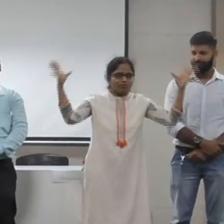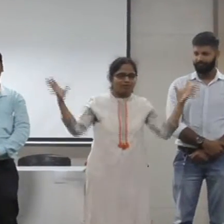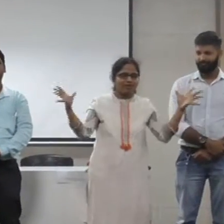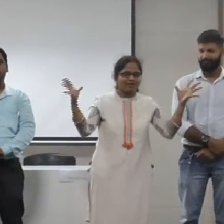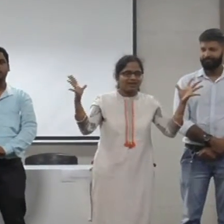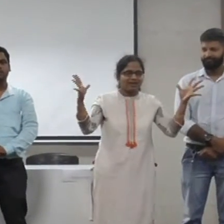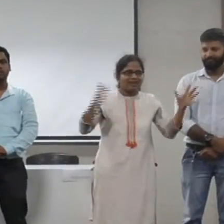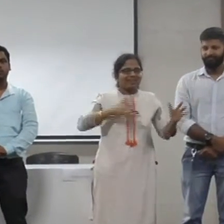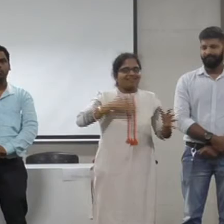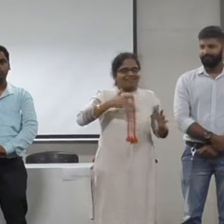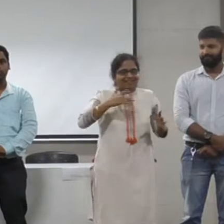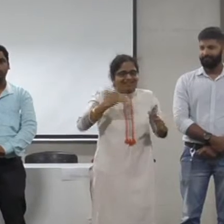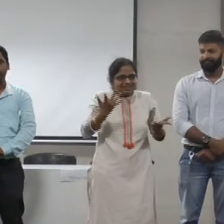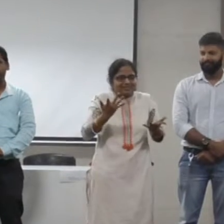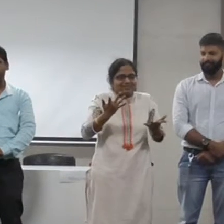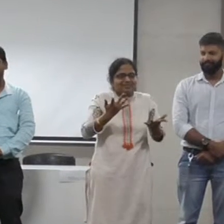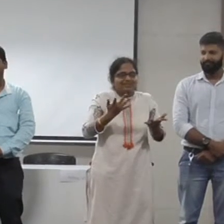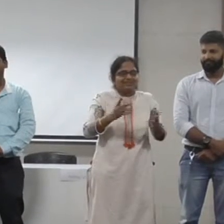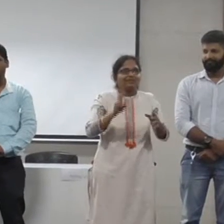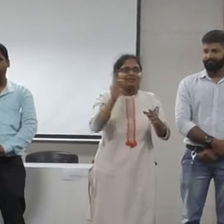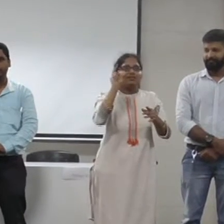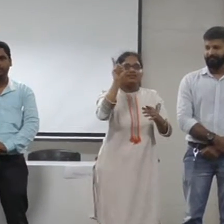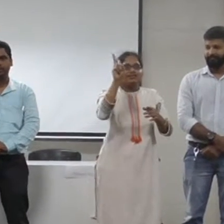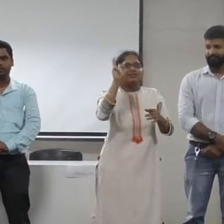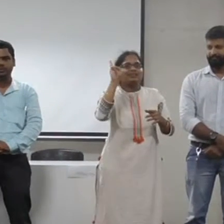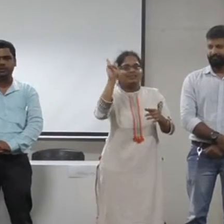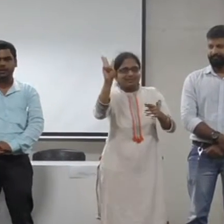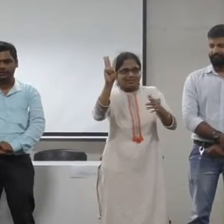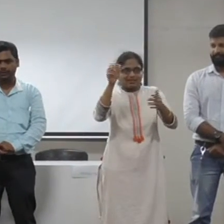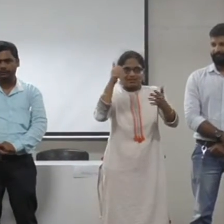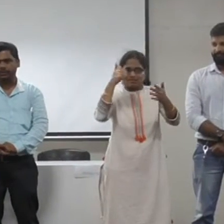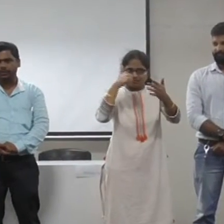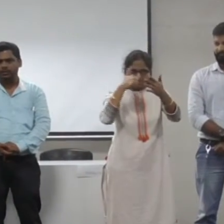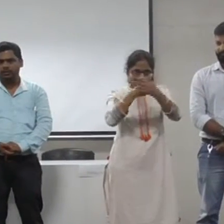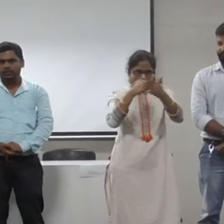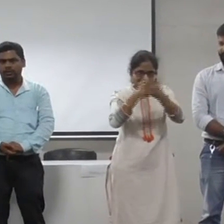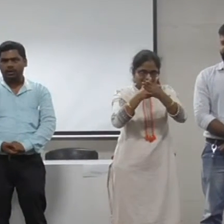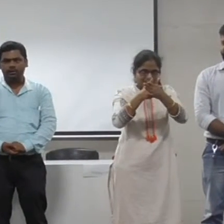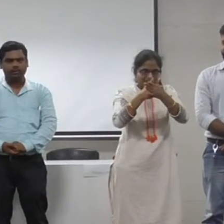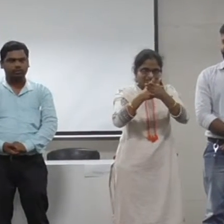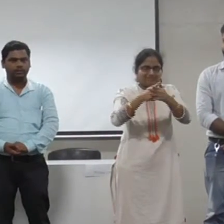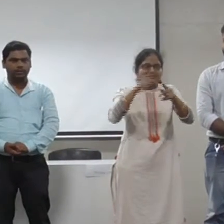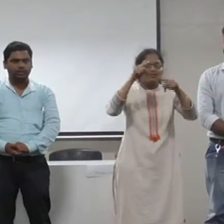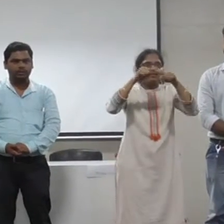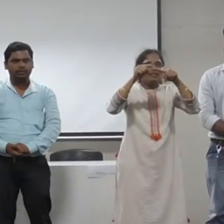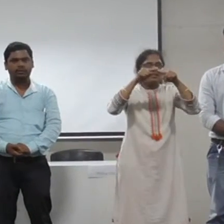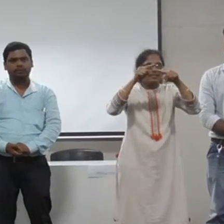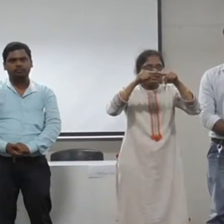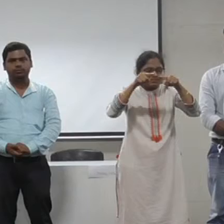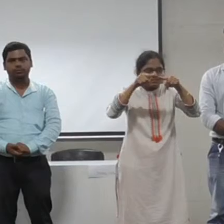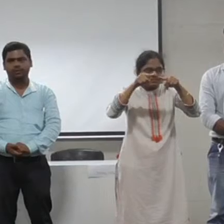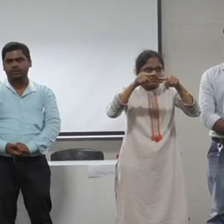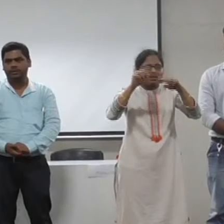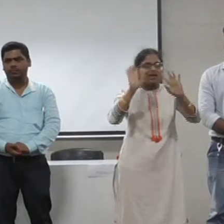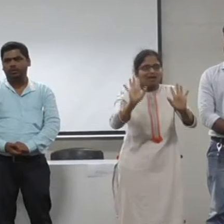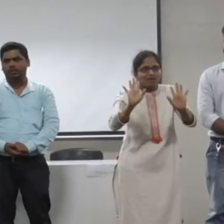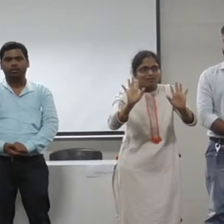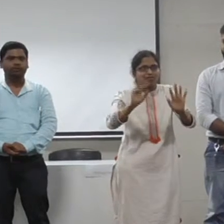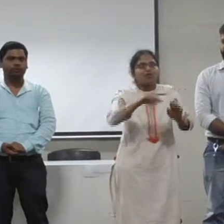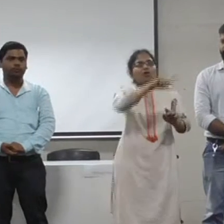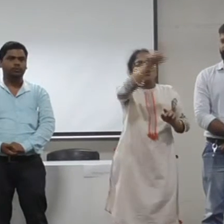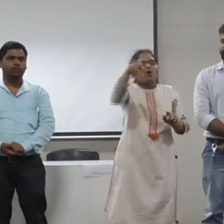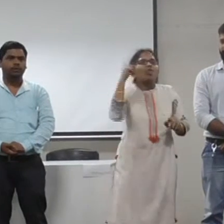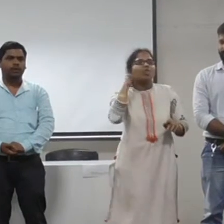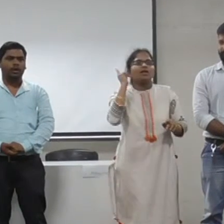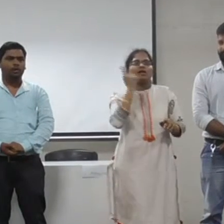who will be casting their votes on 23rd April 2019. And this was a training which was attended by all of